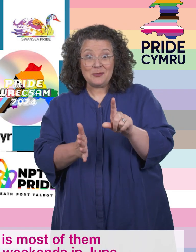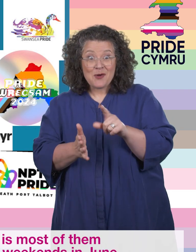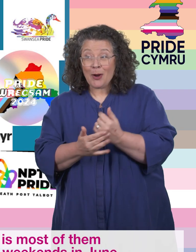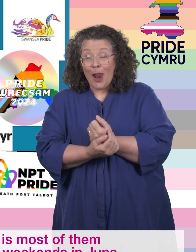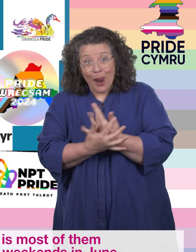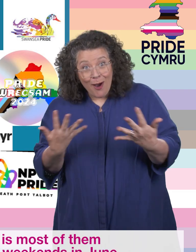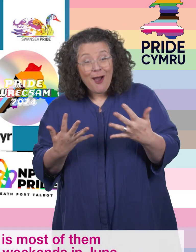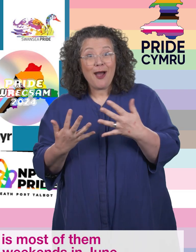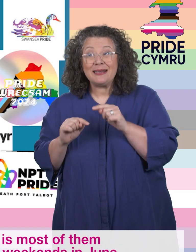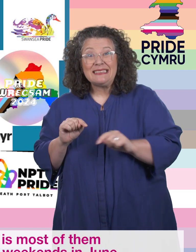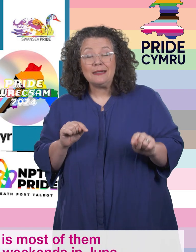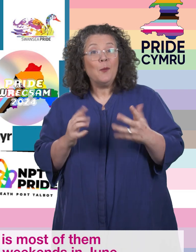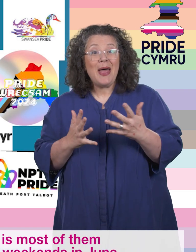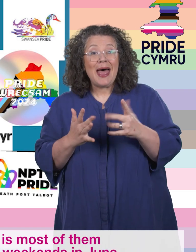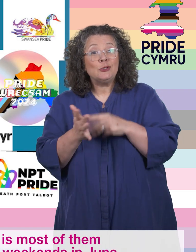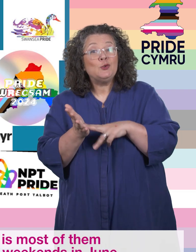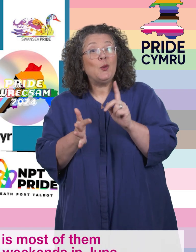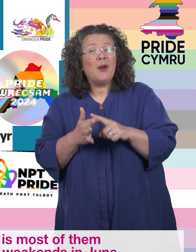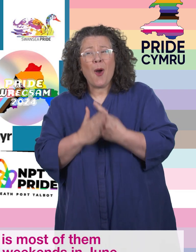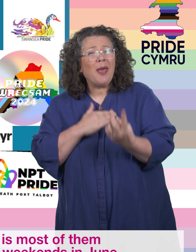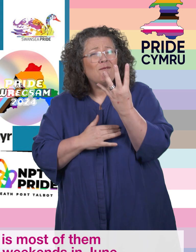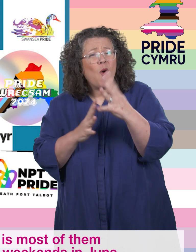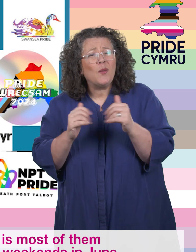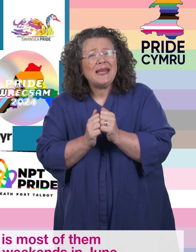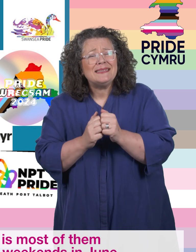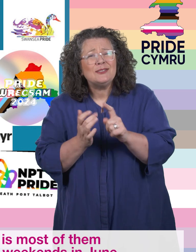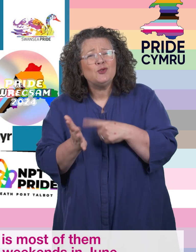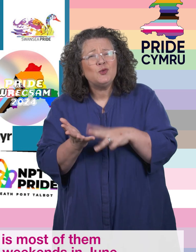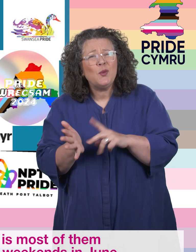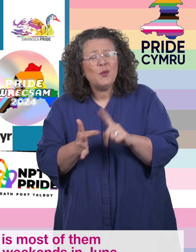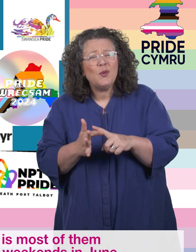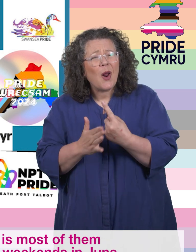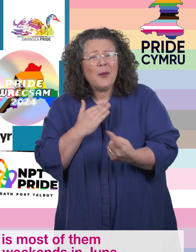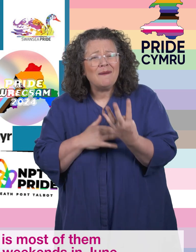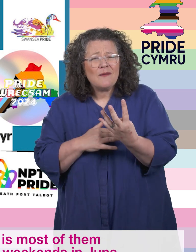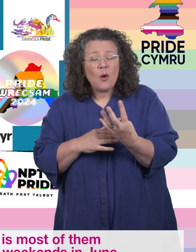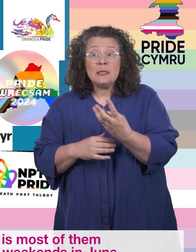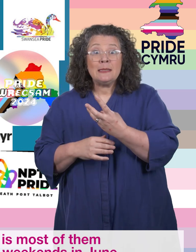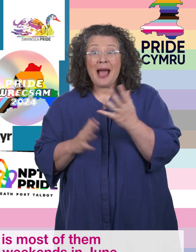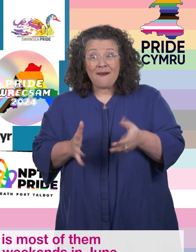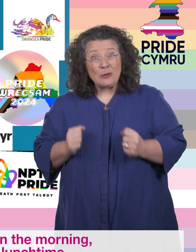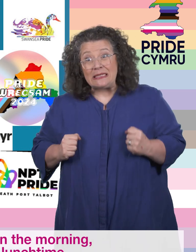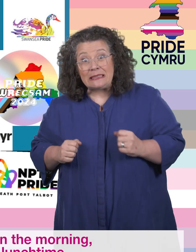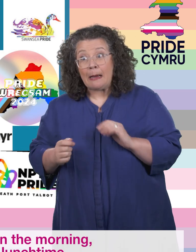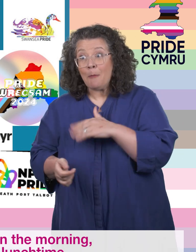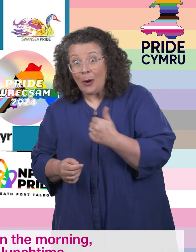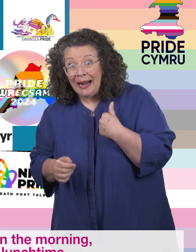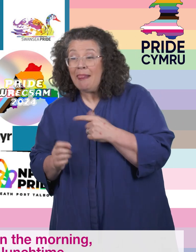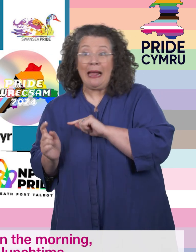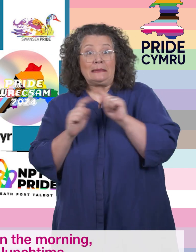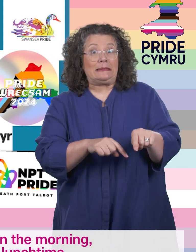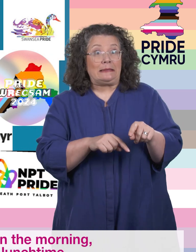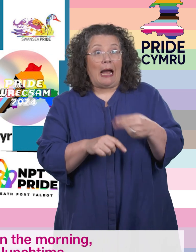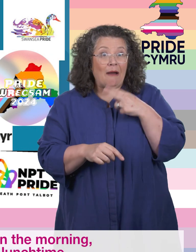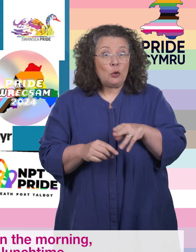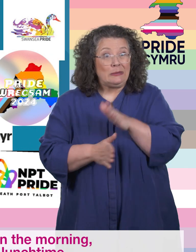The difficulty with these prides is most of them put it in June, and there's only 4 weekends in June. Spend some days going